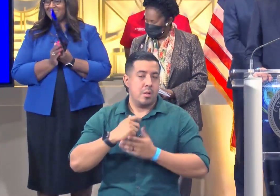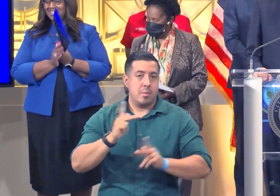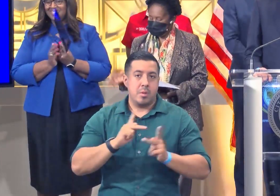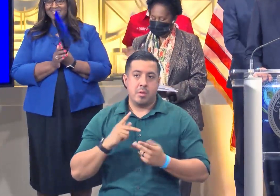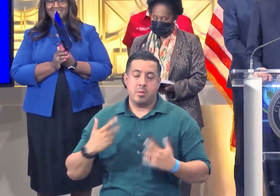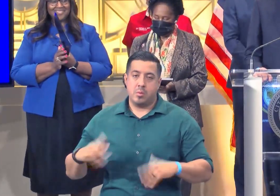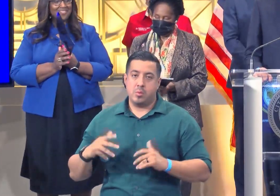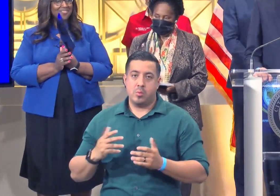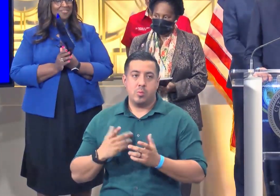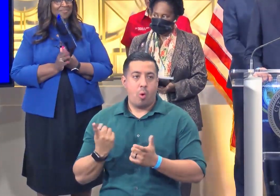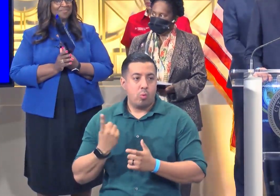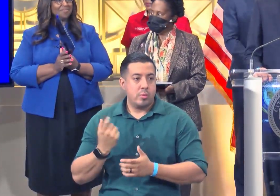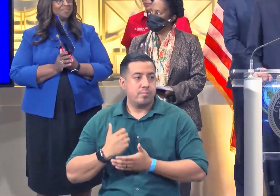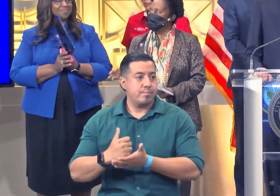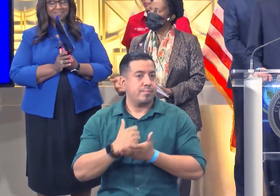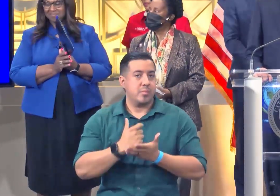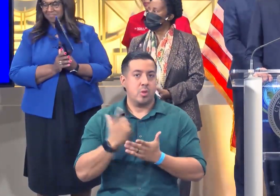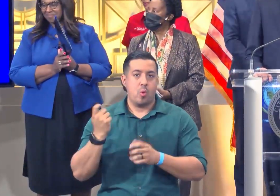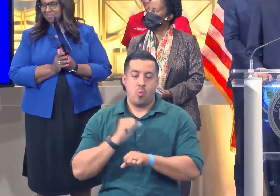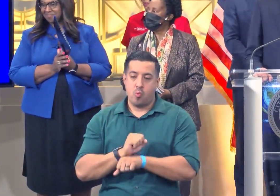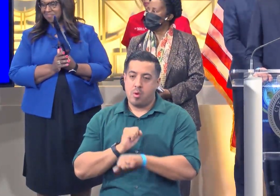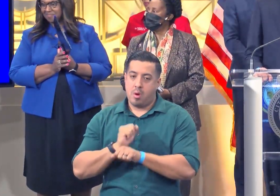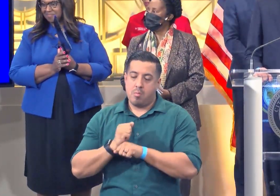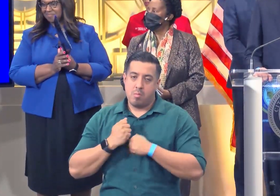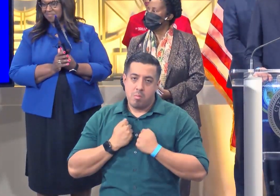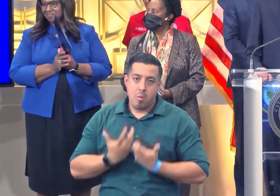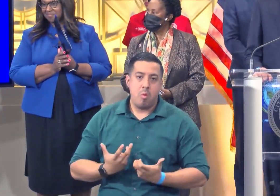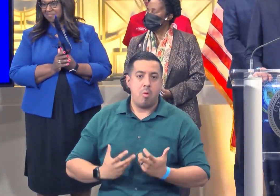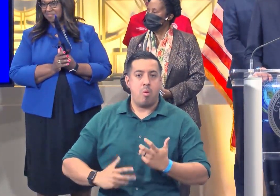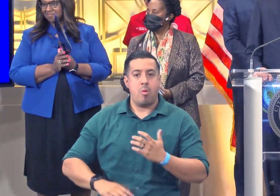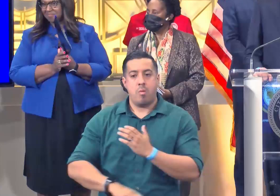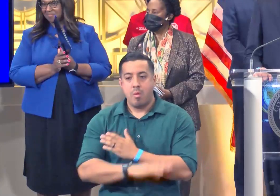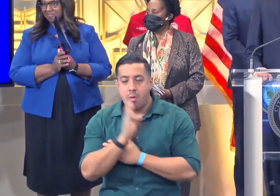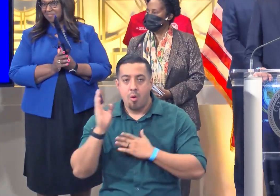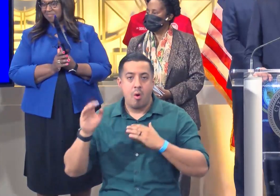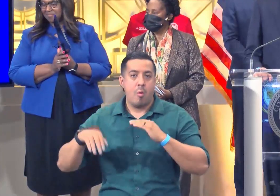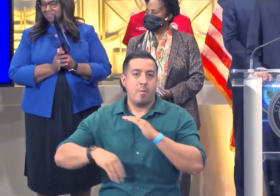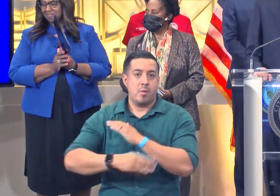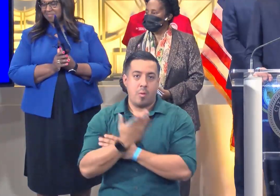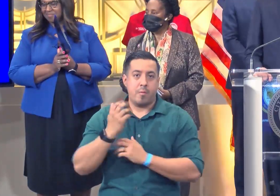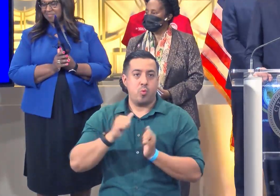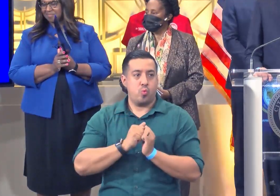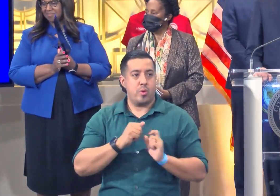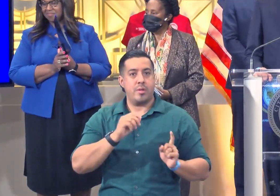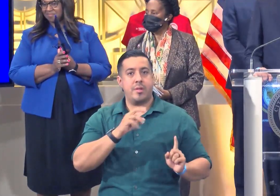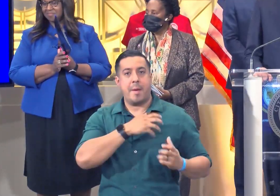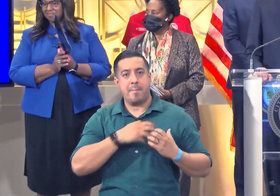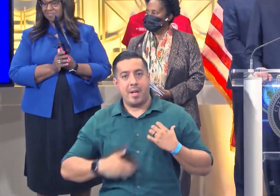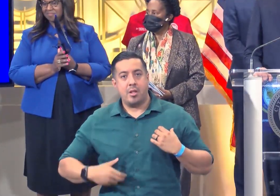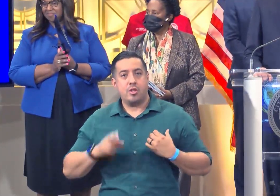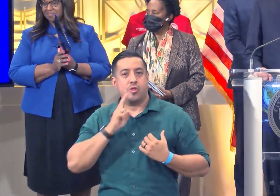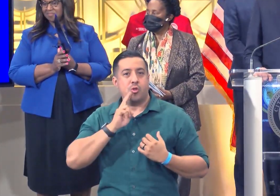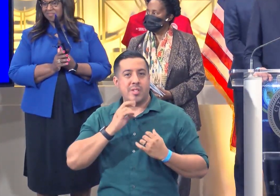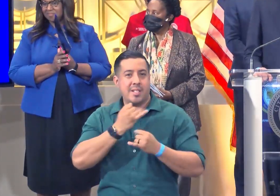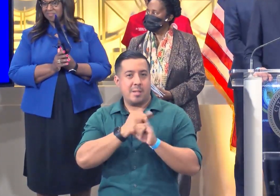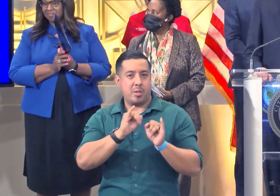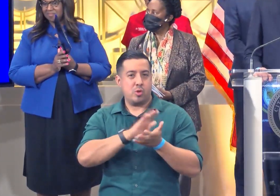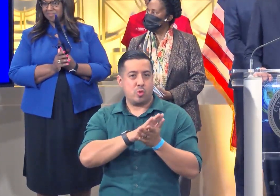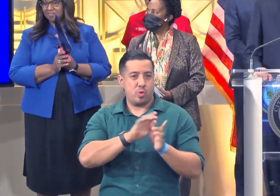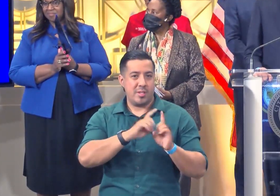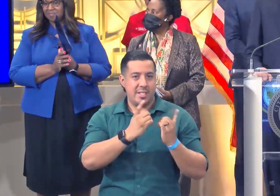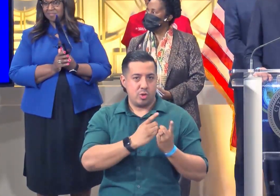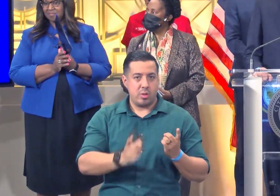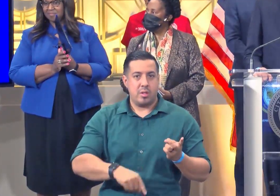right and has worked tirelessly with the mayor, the Houston Independent School District, and Dr.